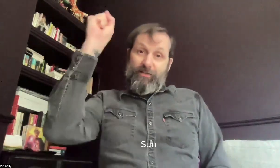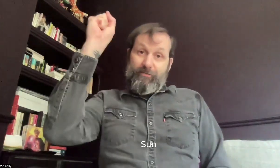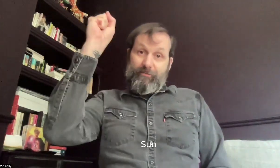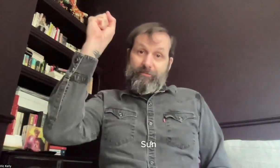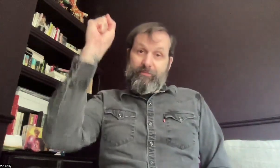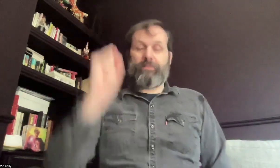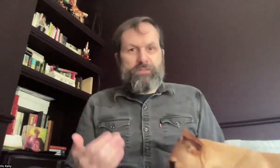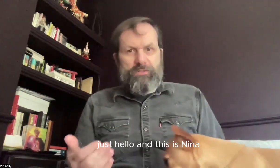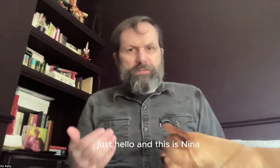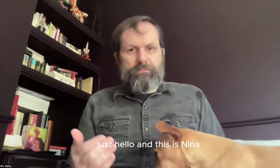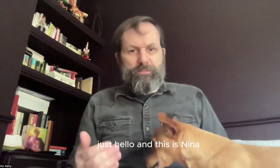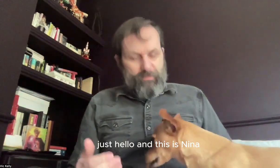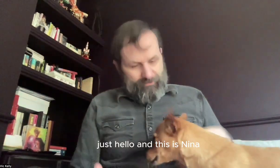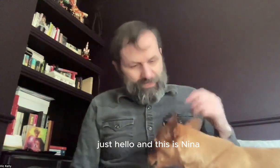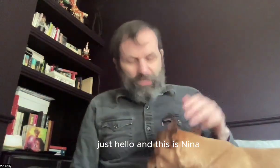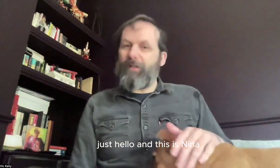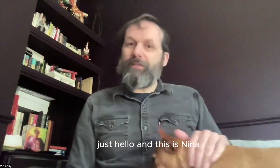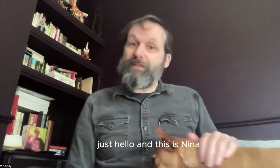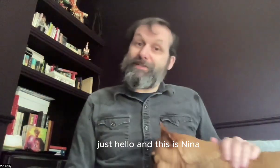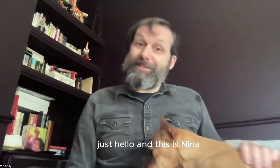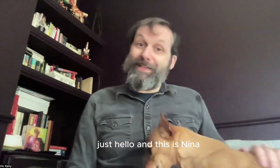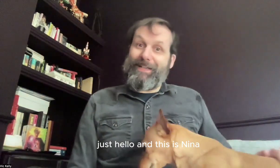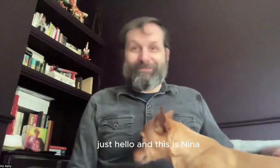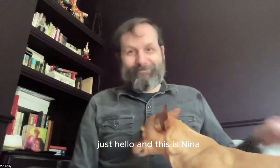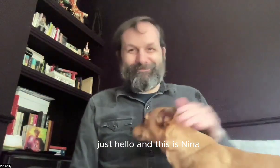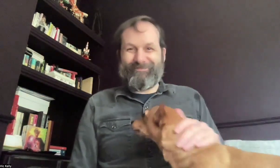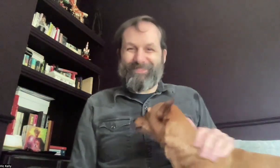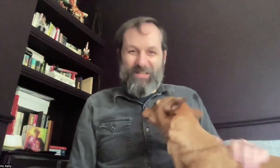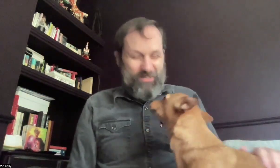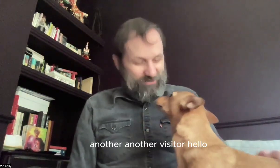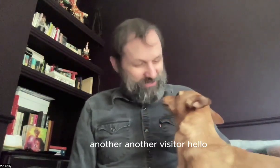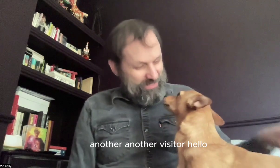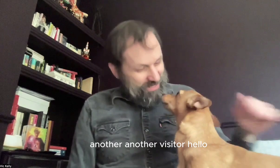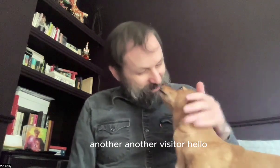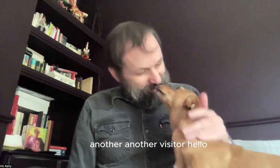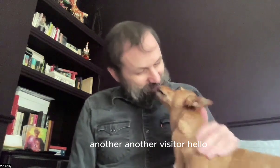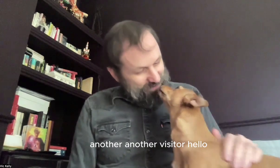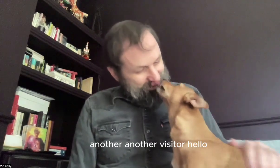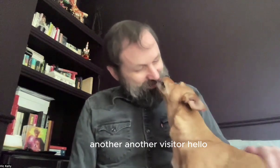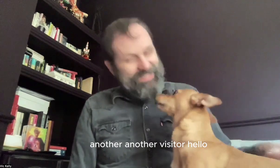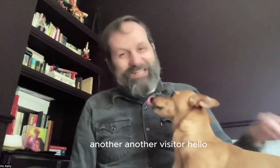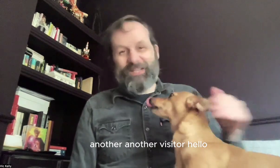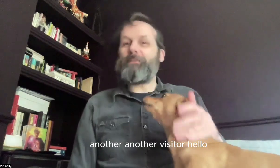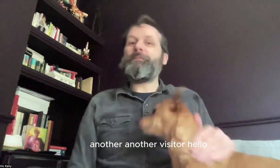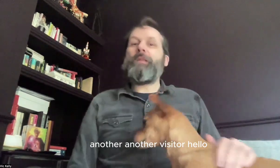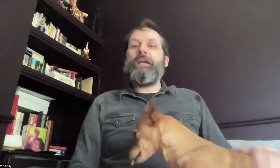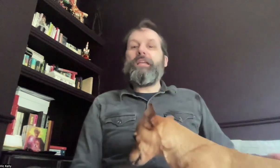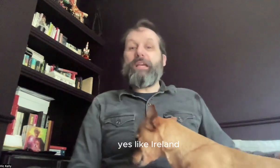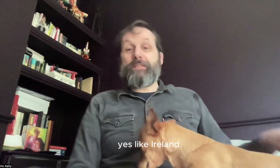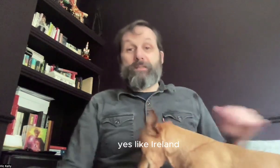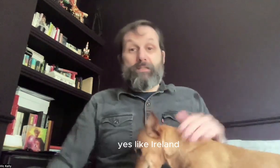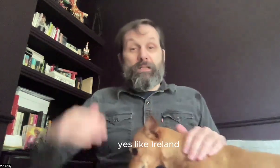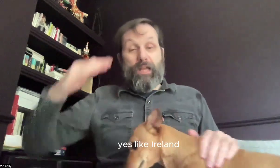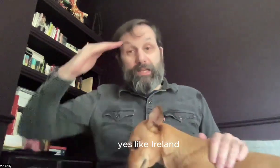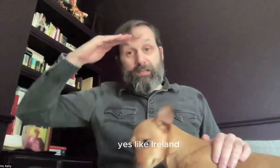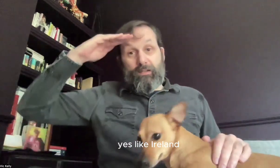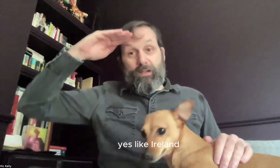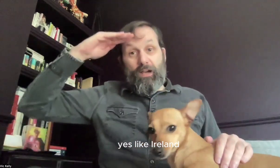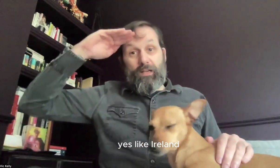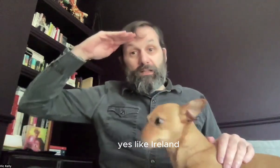sun, just hello, and this is Nina. another visitor. Hello. Yes, like